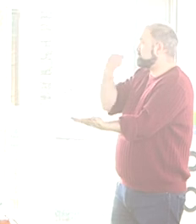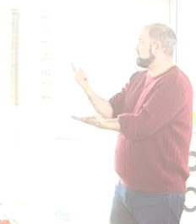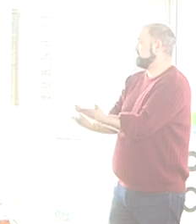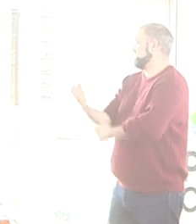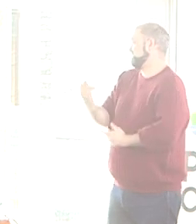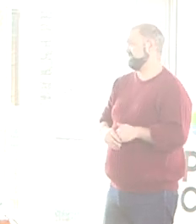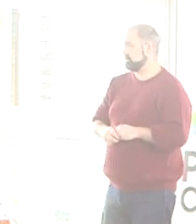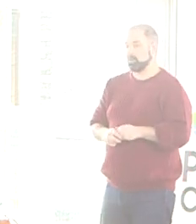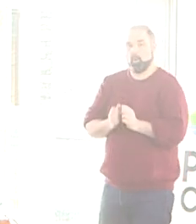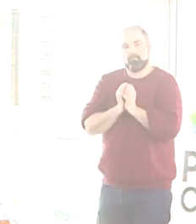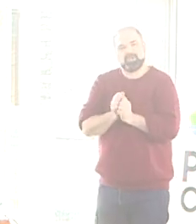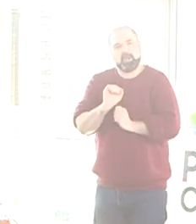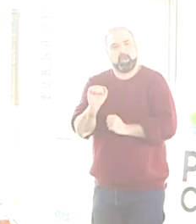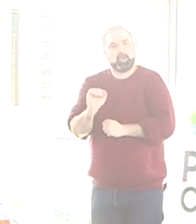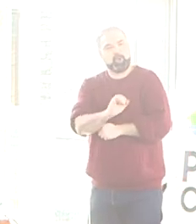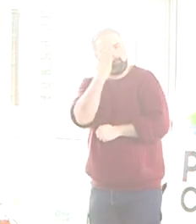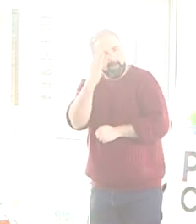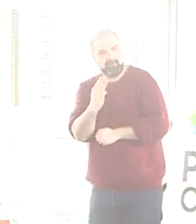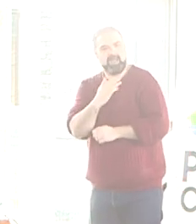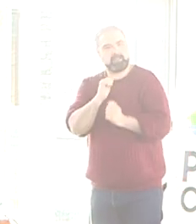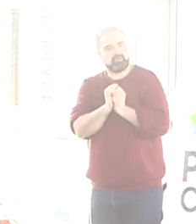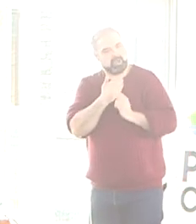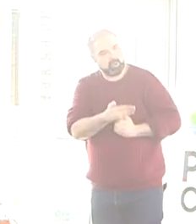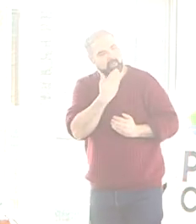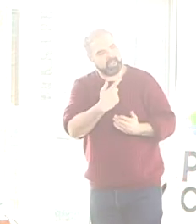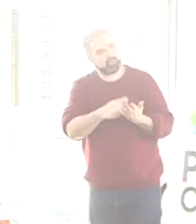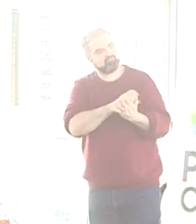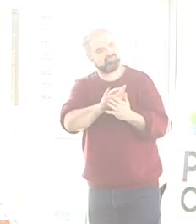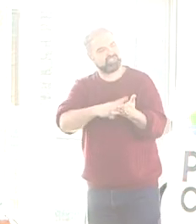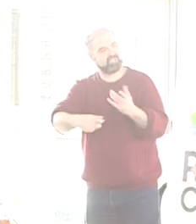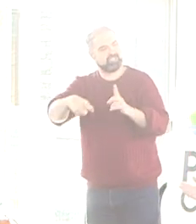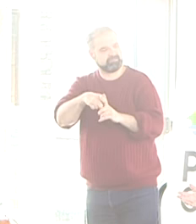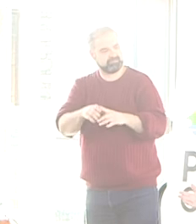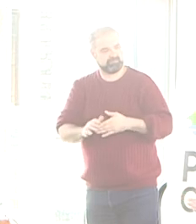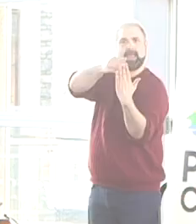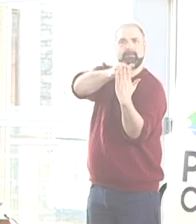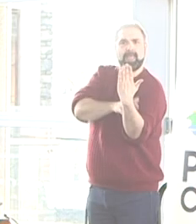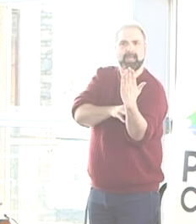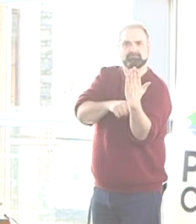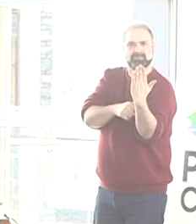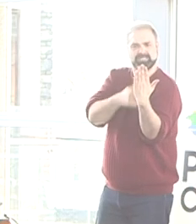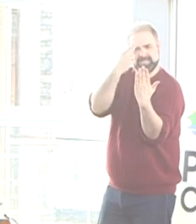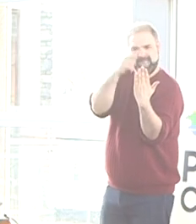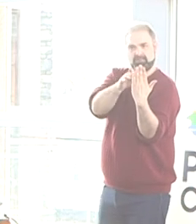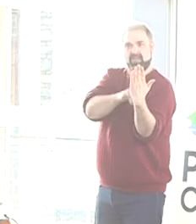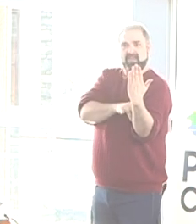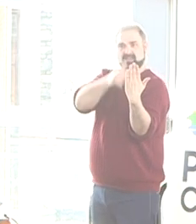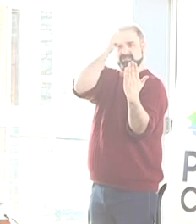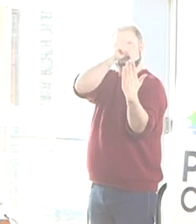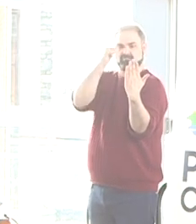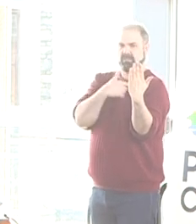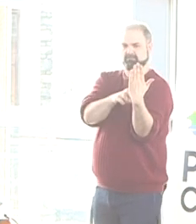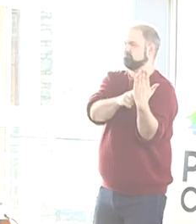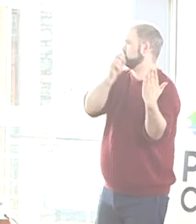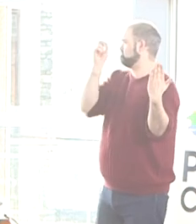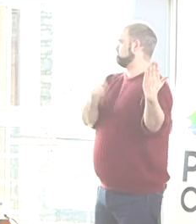very grateful to your mum, and we're very grateful to you. And thank you, Richard. Thank you. We've got action, which you